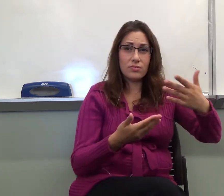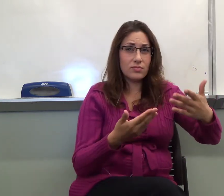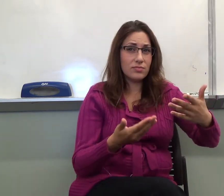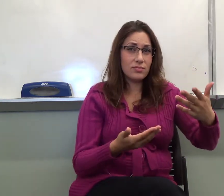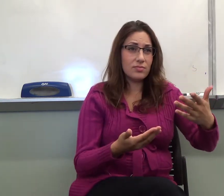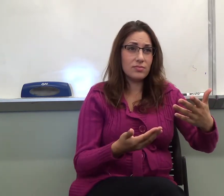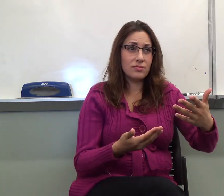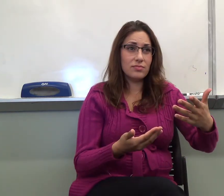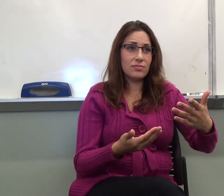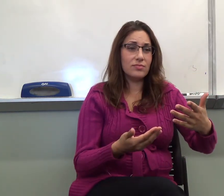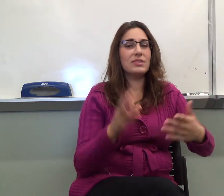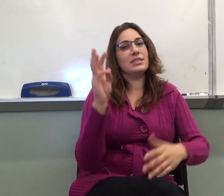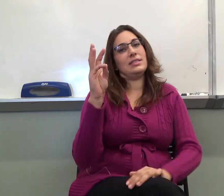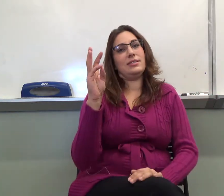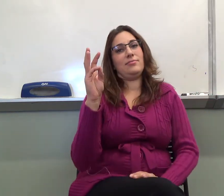Say that again? 6 plus 8.